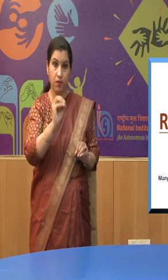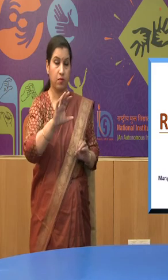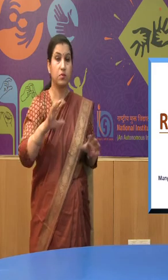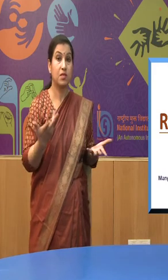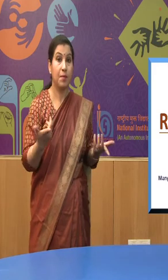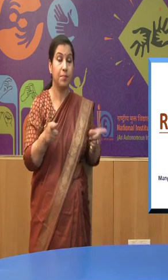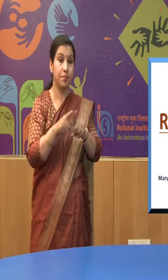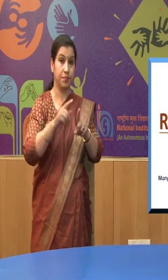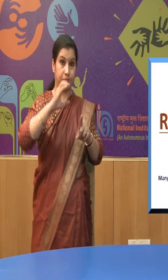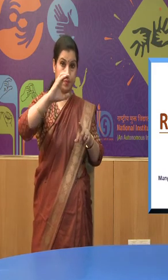like Catholics,